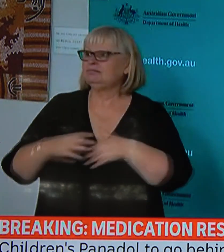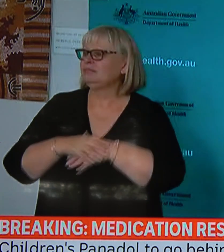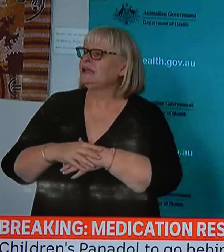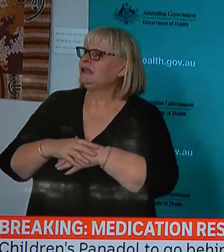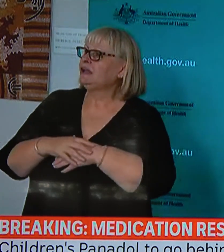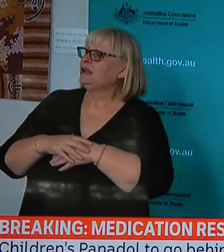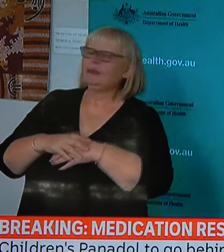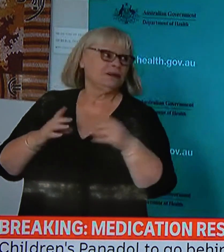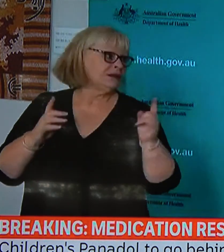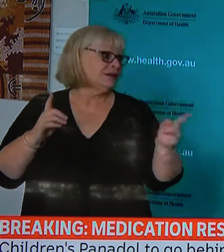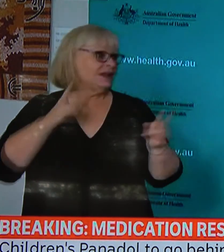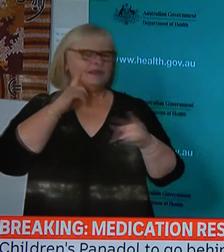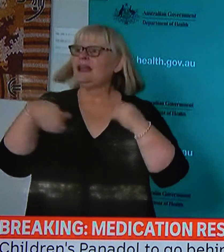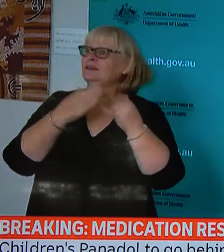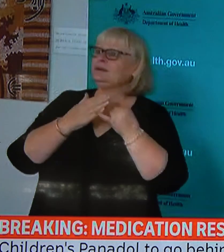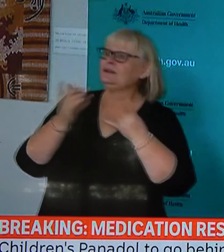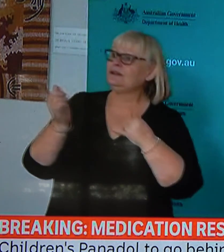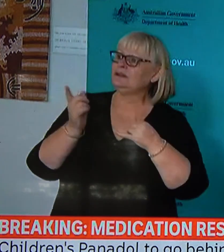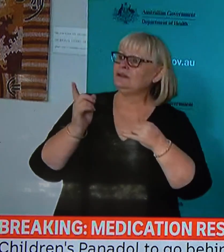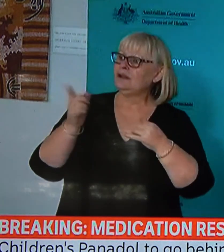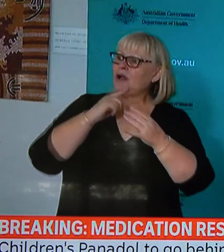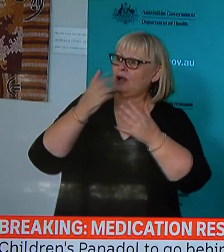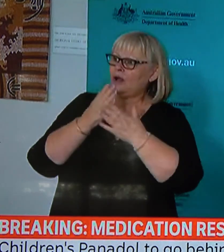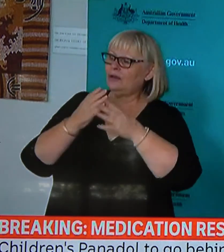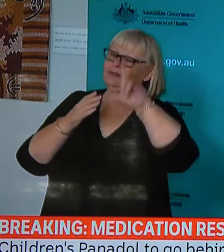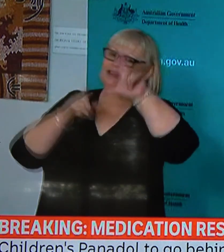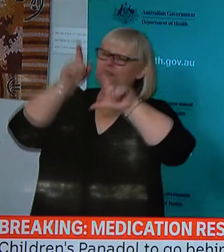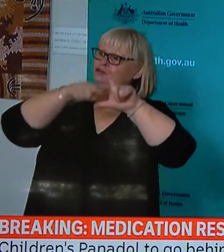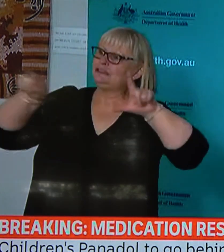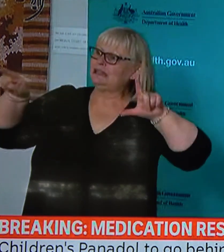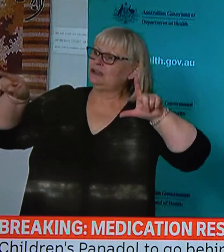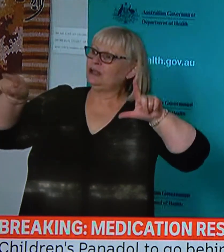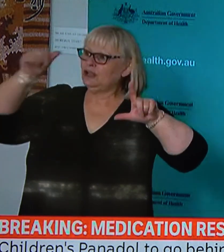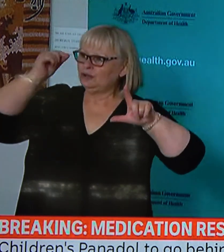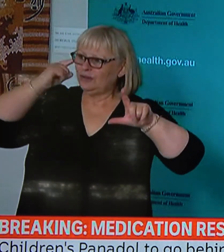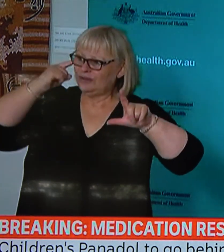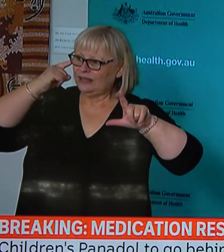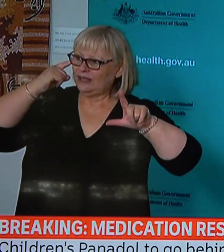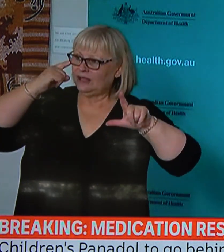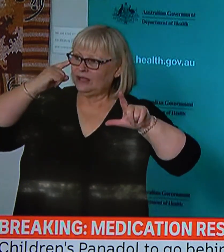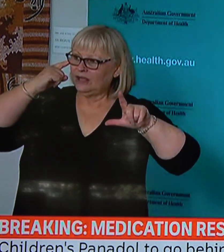into that. No, I think that's the end of the questions. Thank you. Virus. Do you think you actually